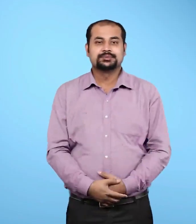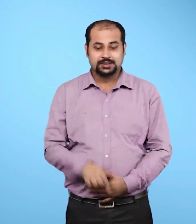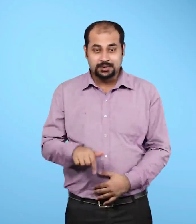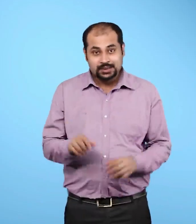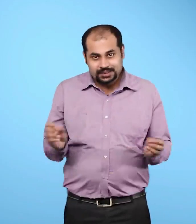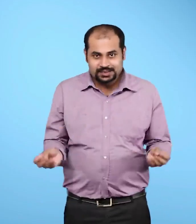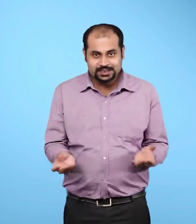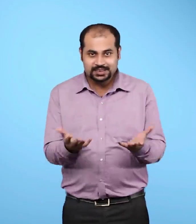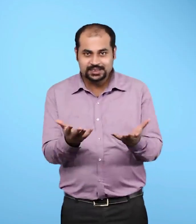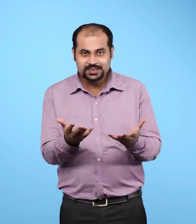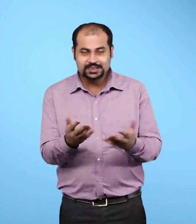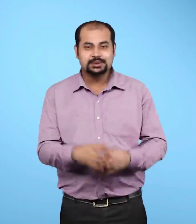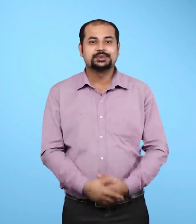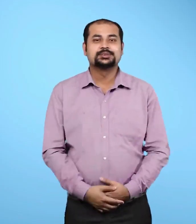Let's begin reading this page.